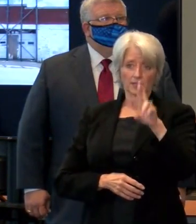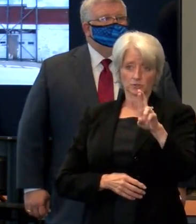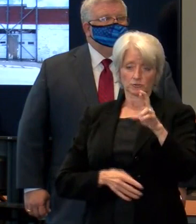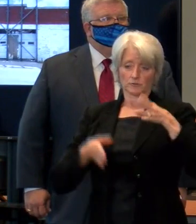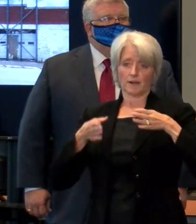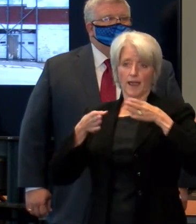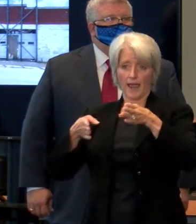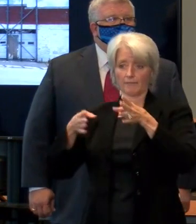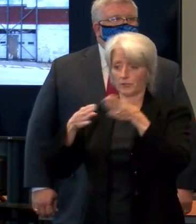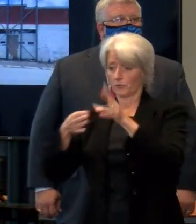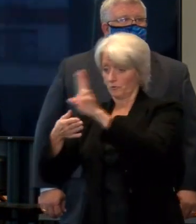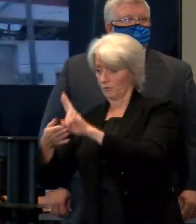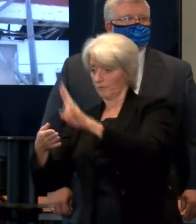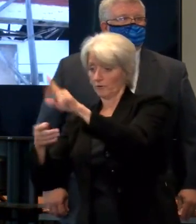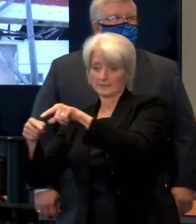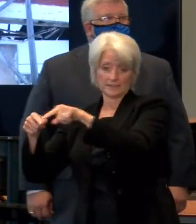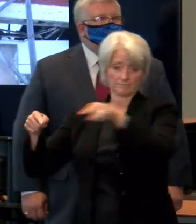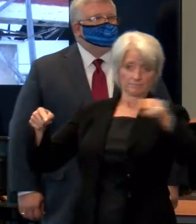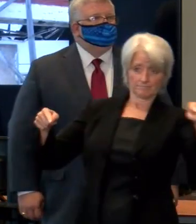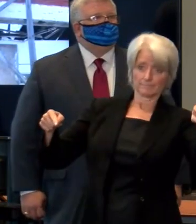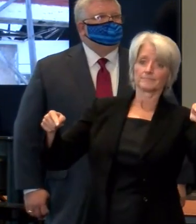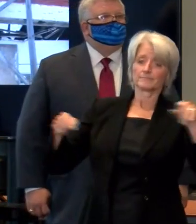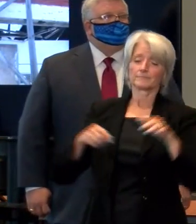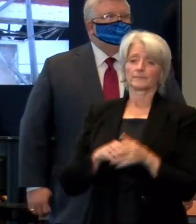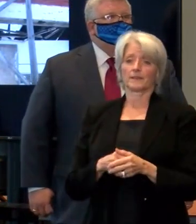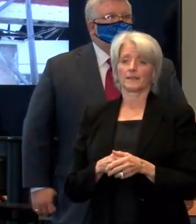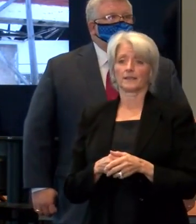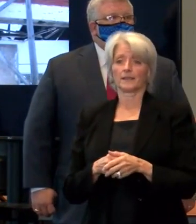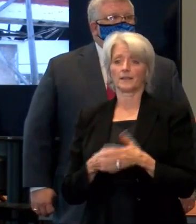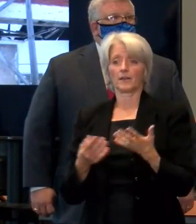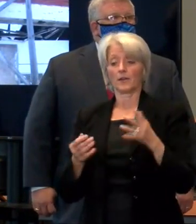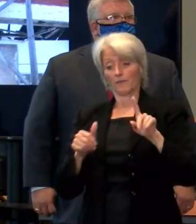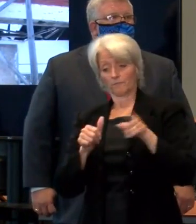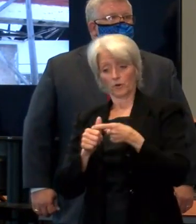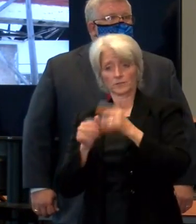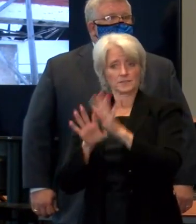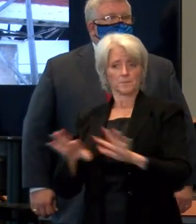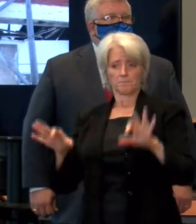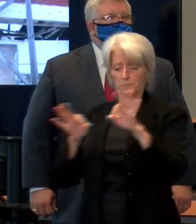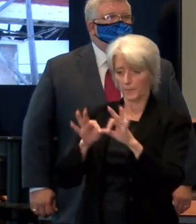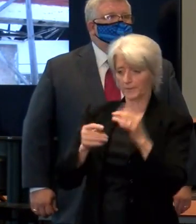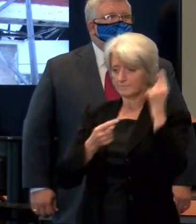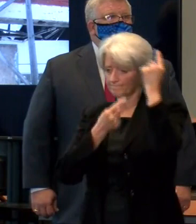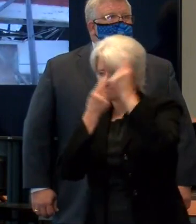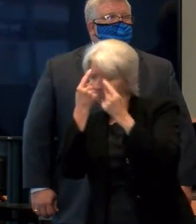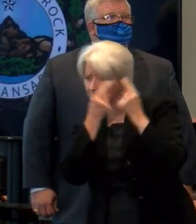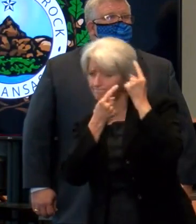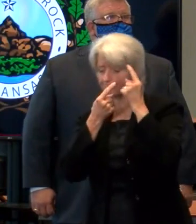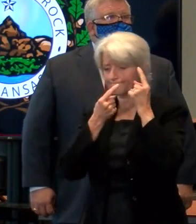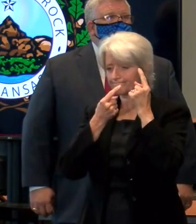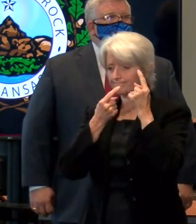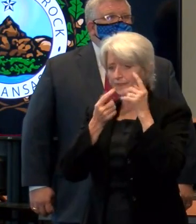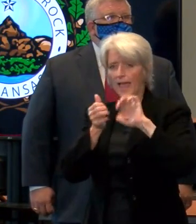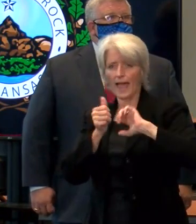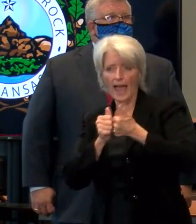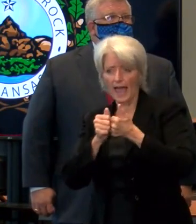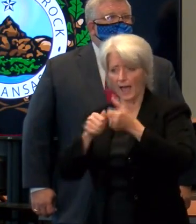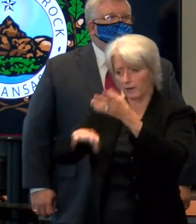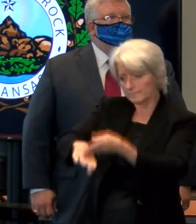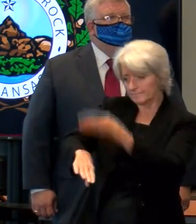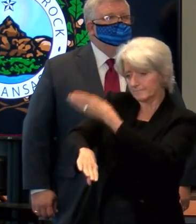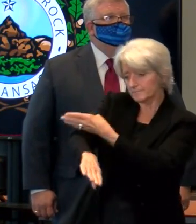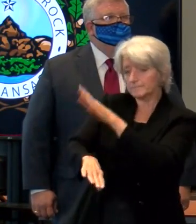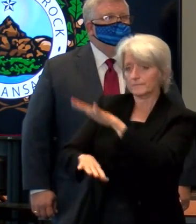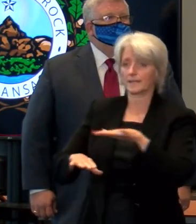area, you must first focus on how do you enhance an area? How do you help bring more quality of life? And